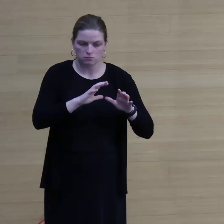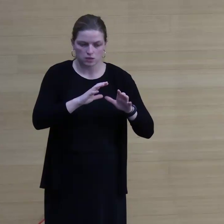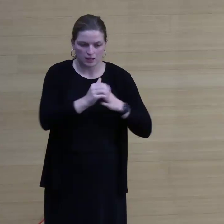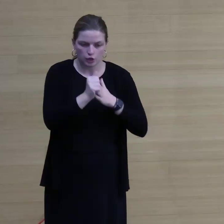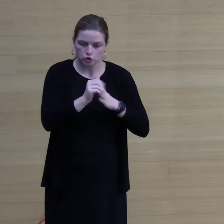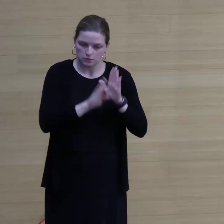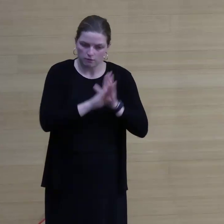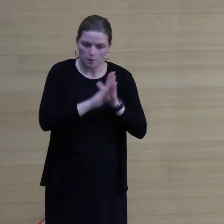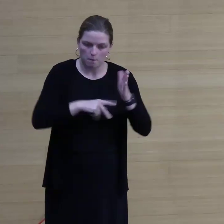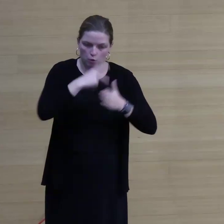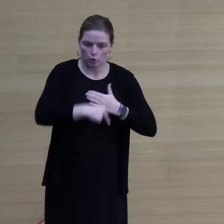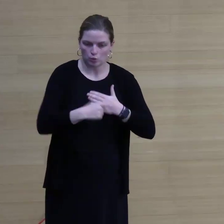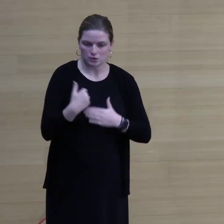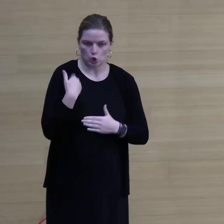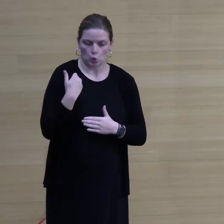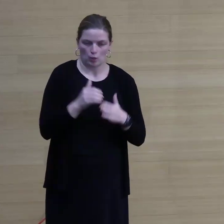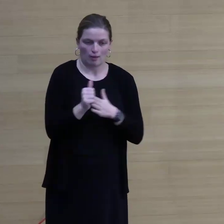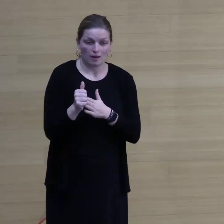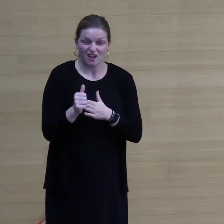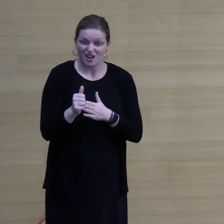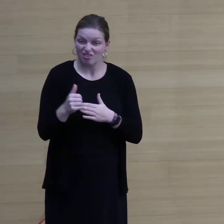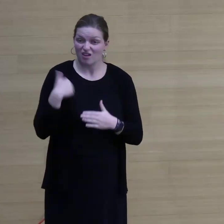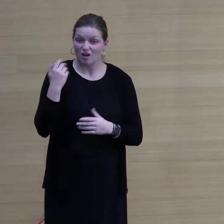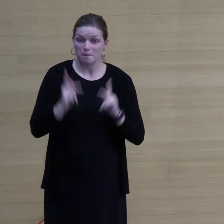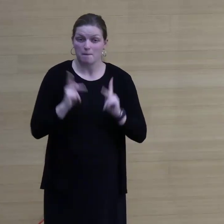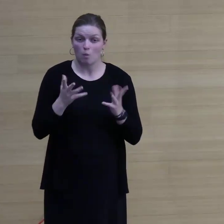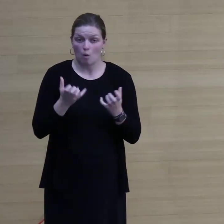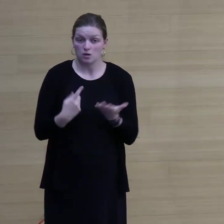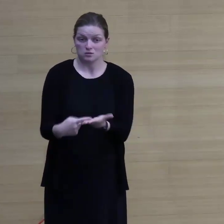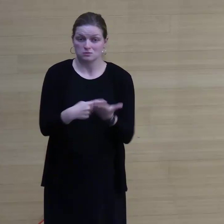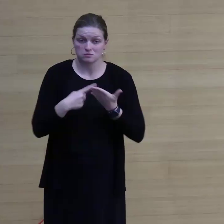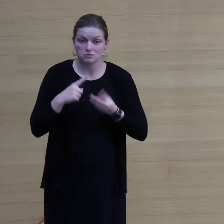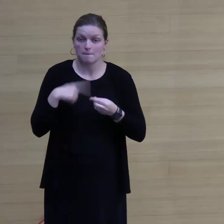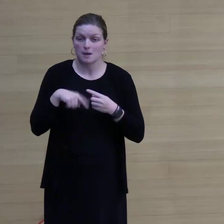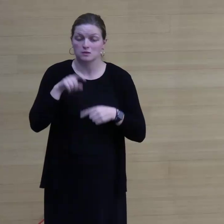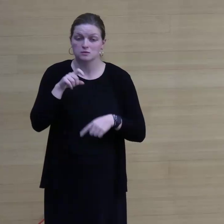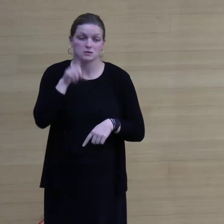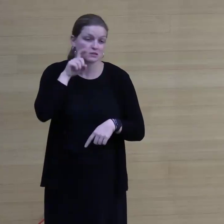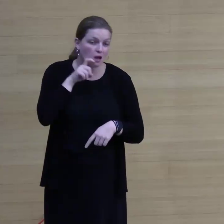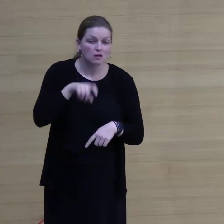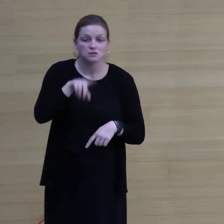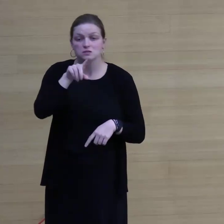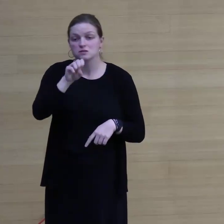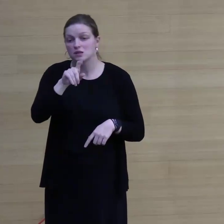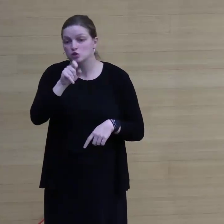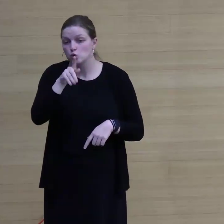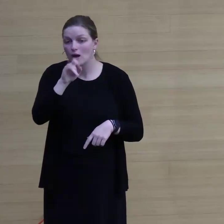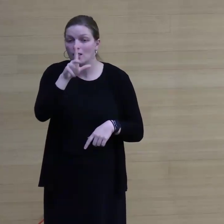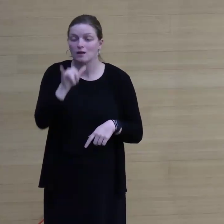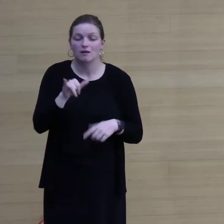leadership development program. And the young people wanted to talk about sex, sexuality, and